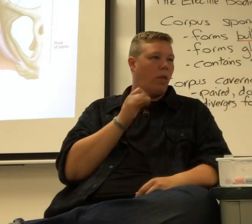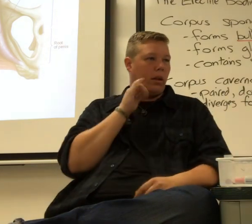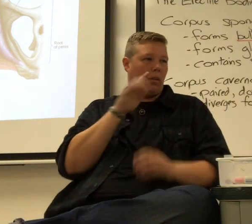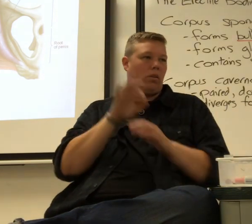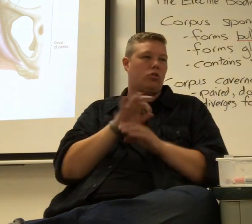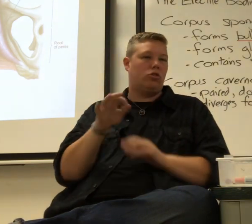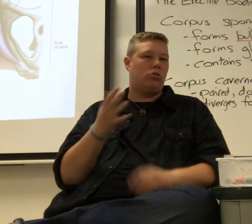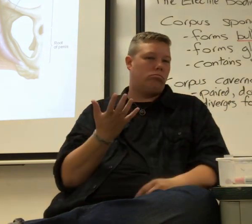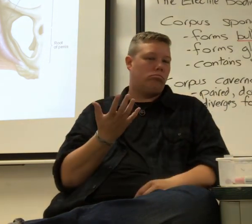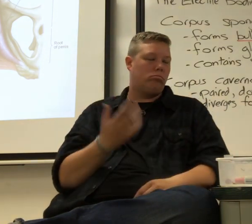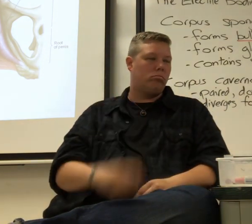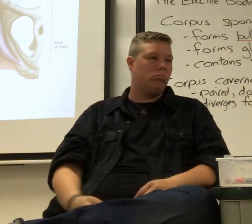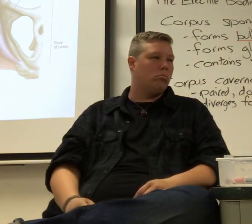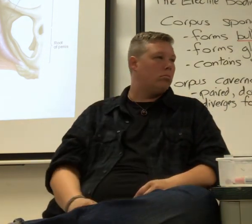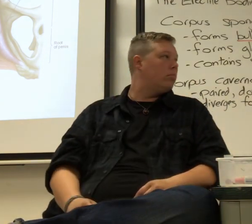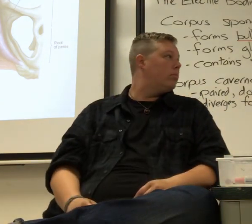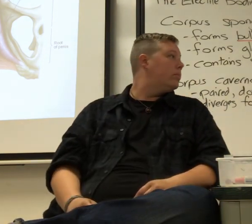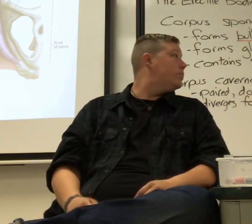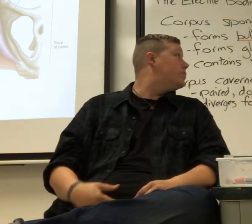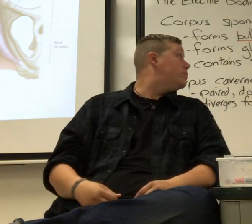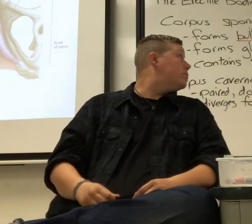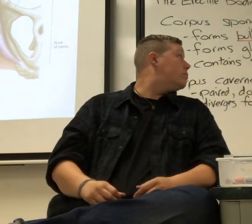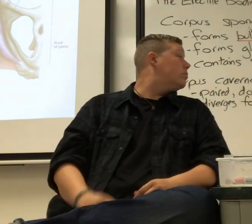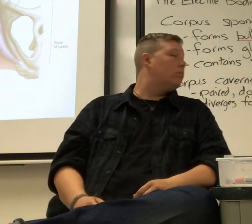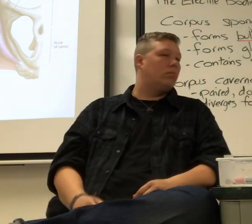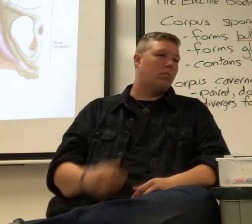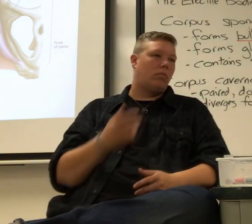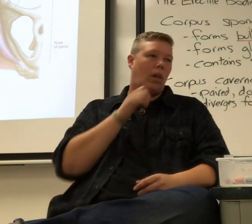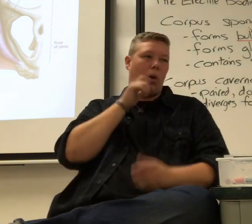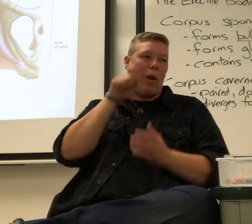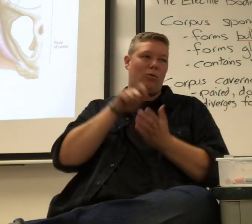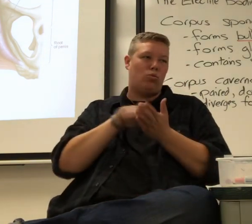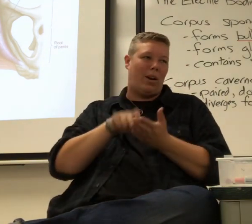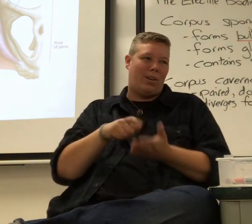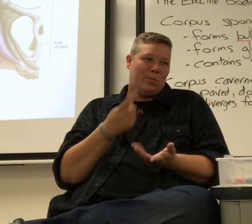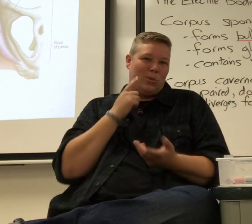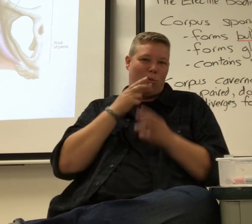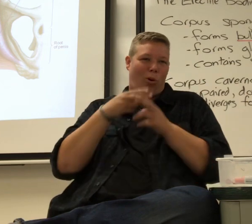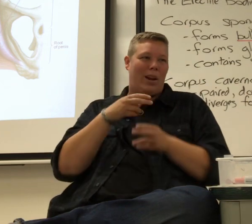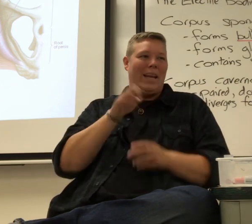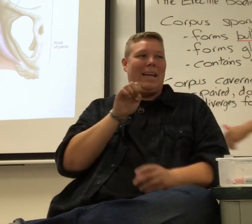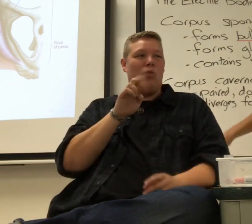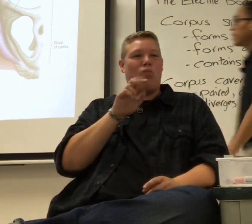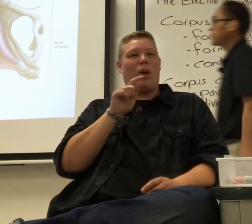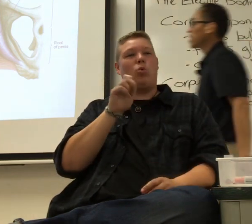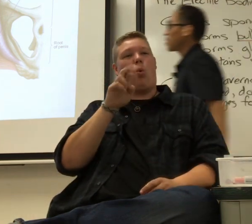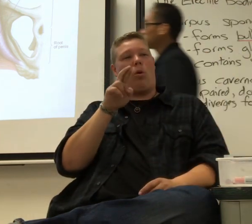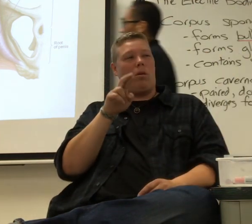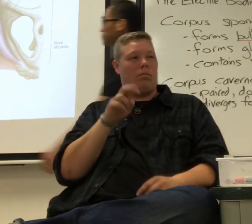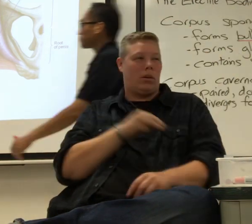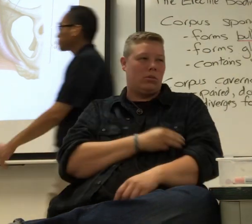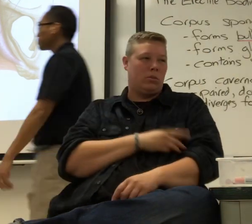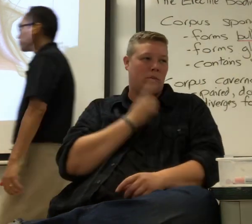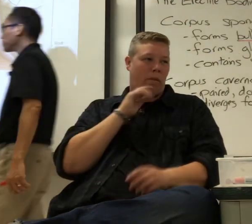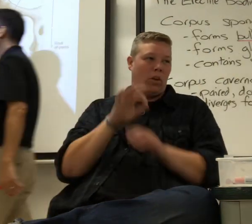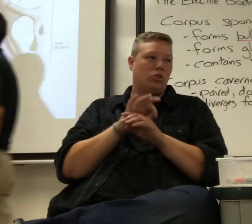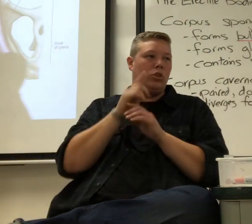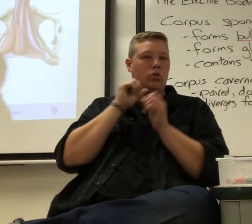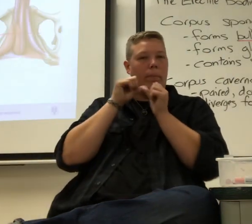function. I mean, I don't even have to write that down. They call them erector muscles. So the function is to maintain erection.